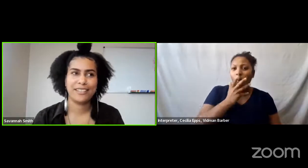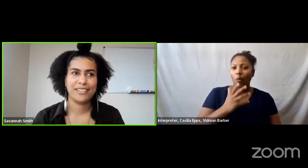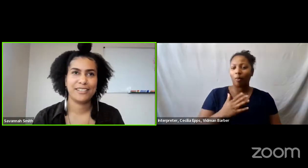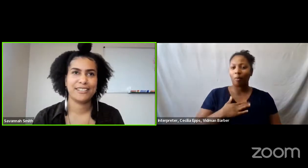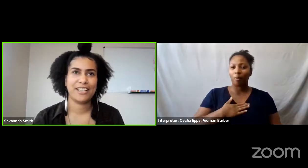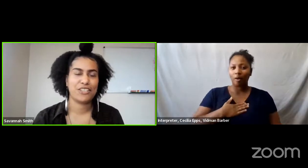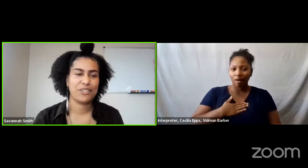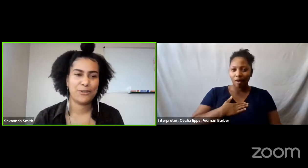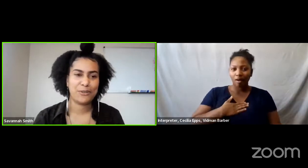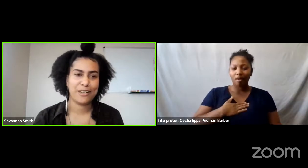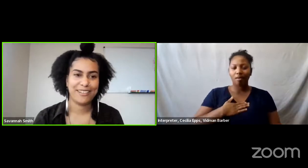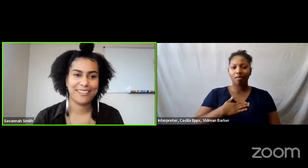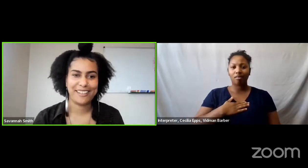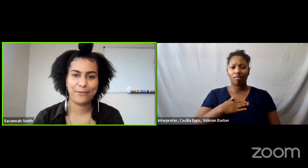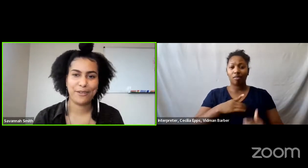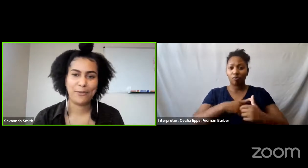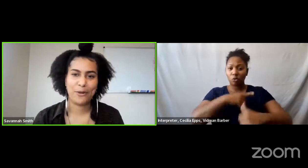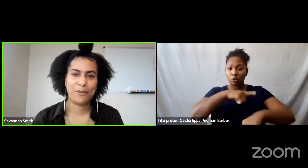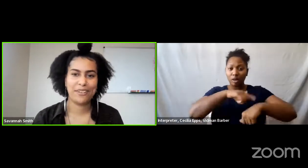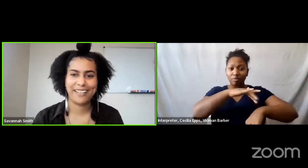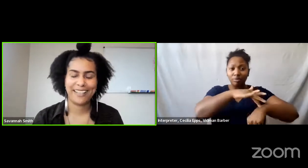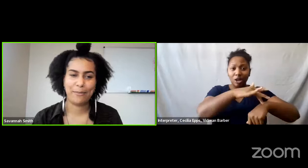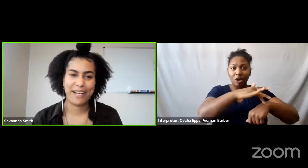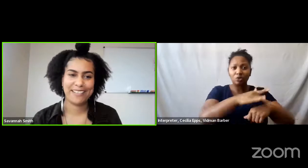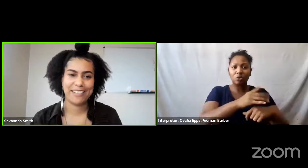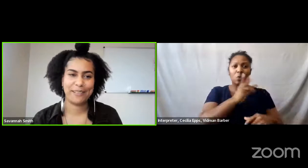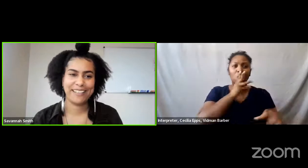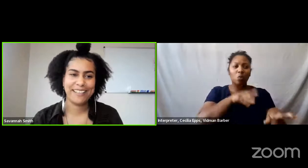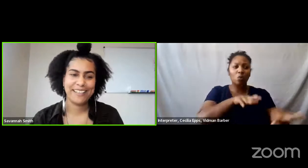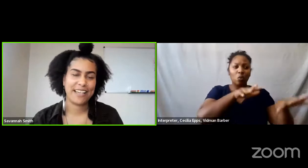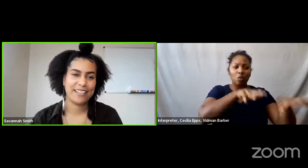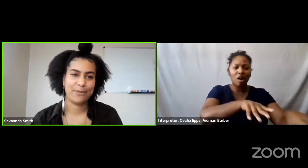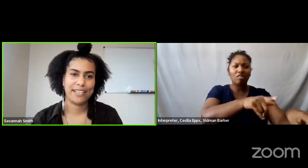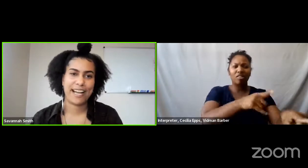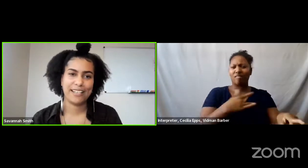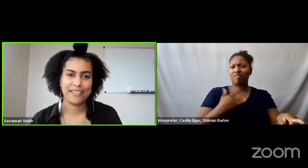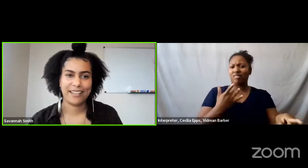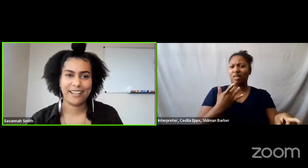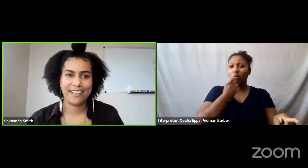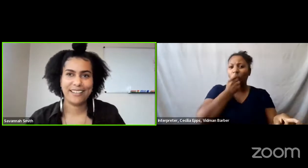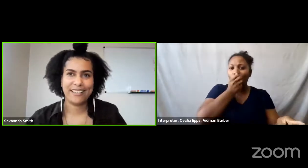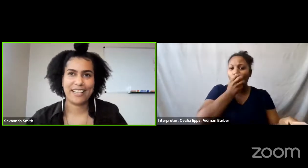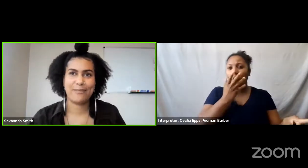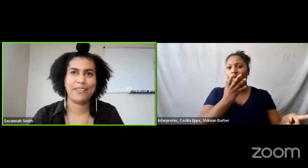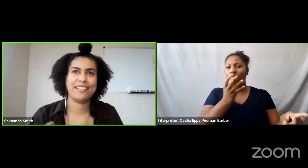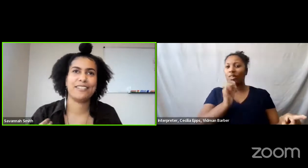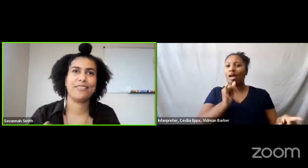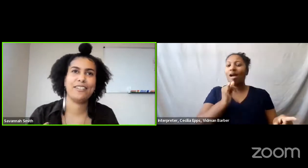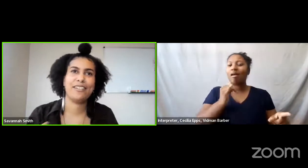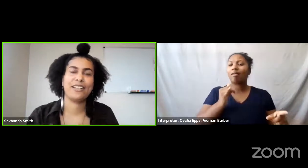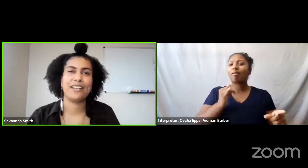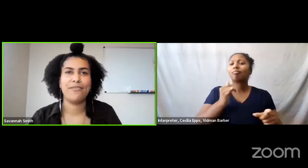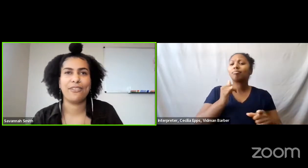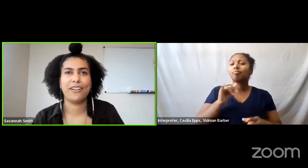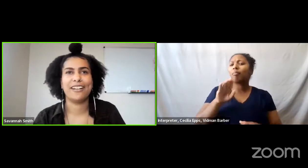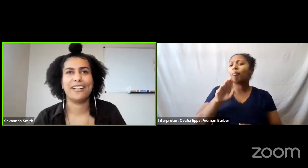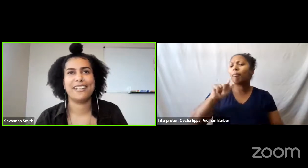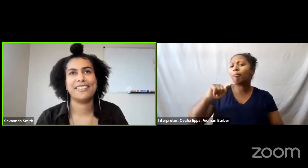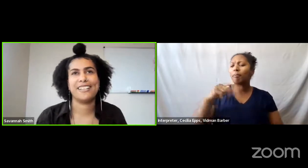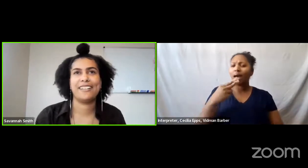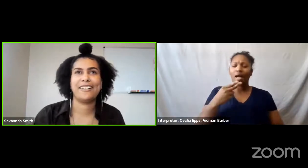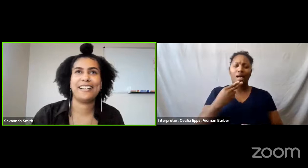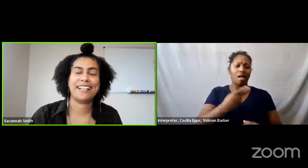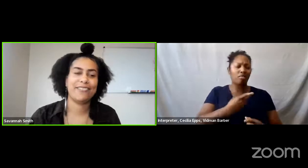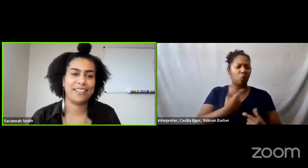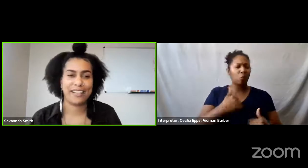time touching ocean water that felt warm, it felt like a bathtub. And that just really added to that experience of comfort